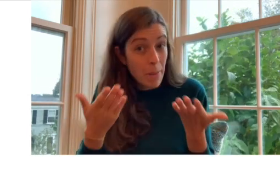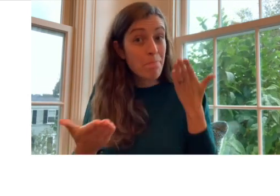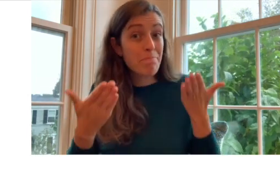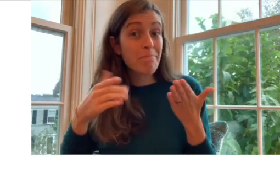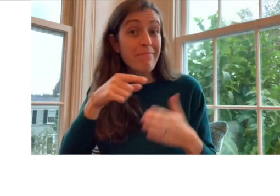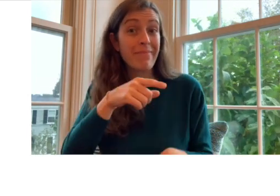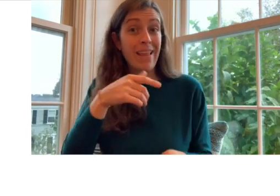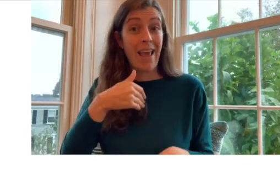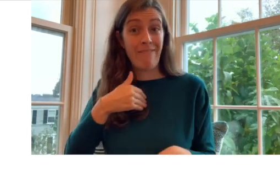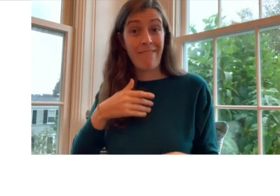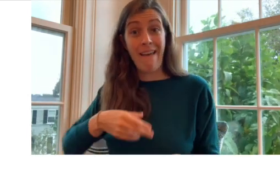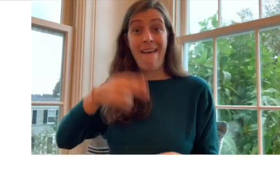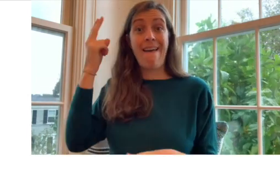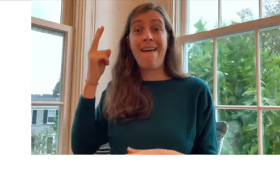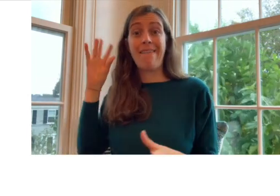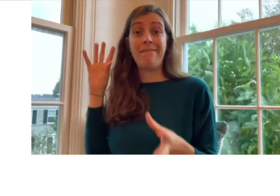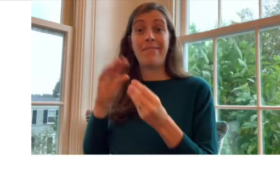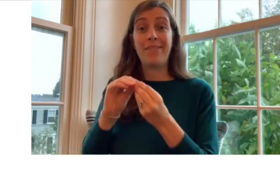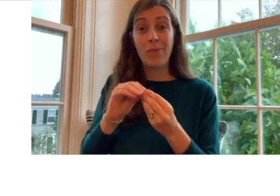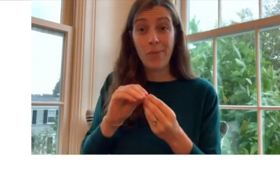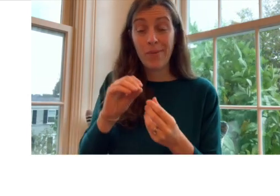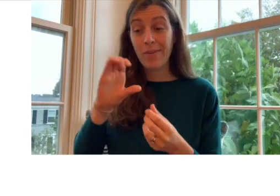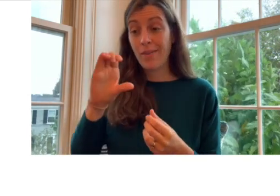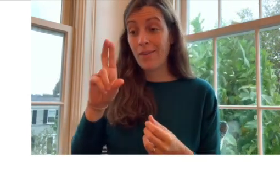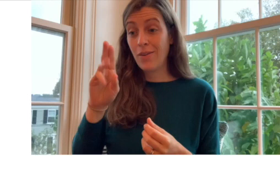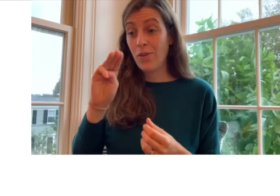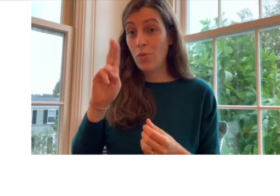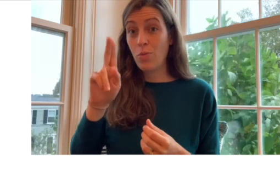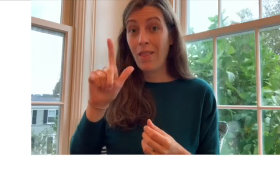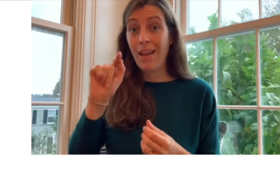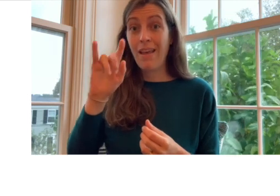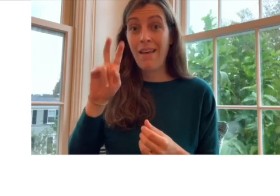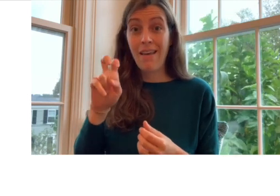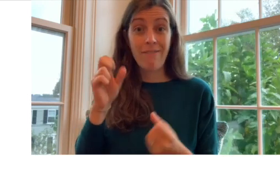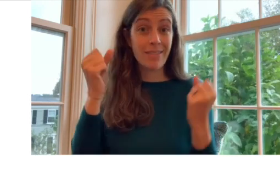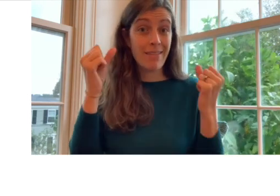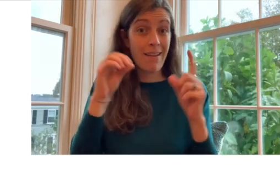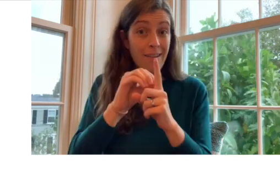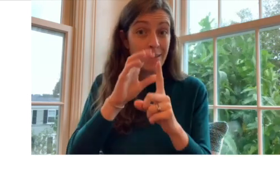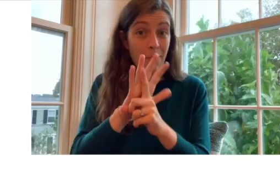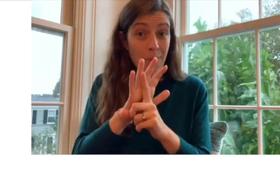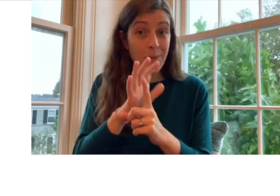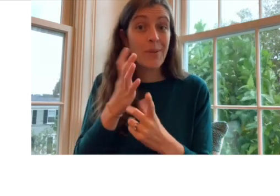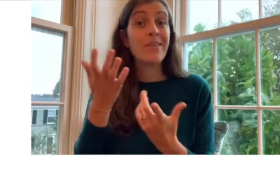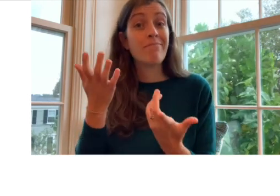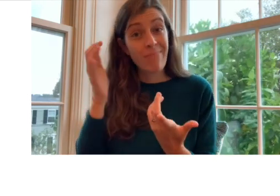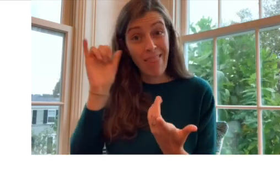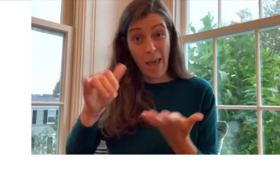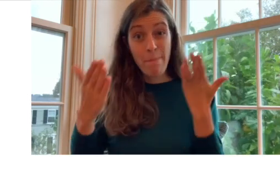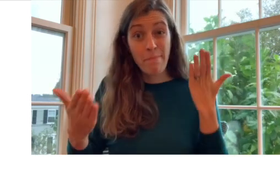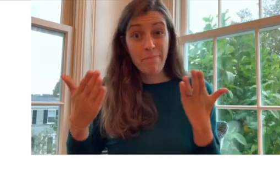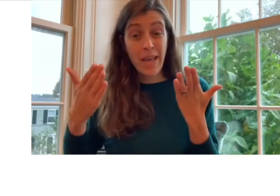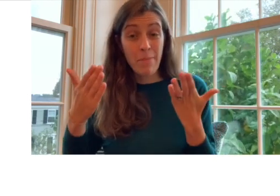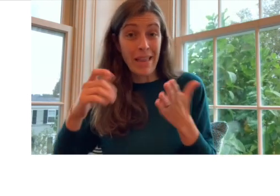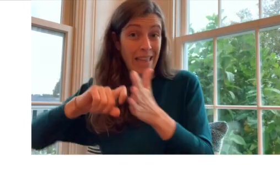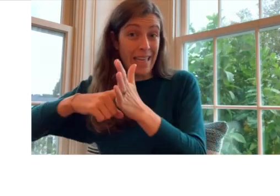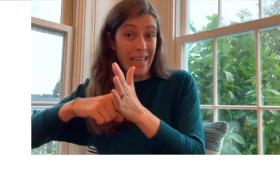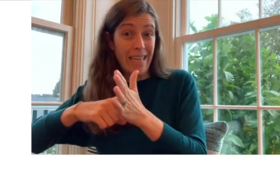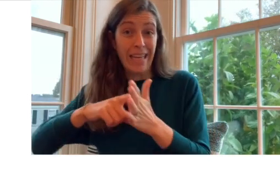families who begin signing before 6 months that is really what the driving factor here? For example,